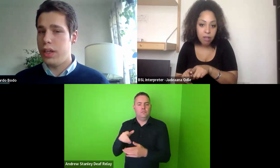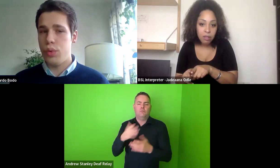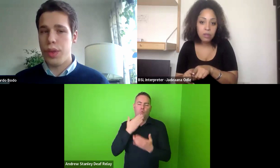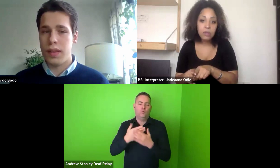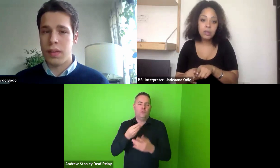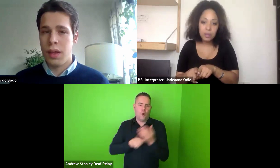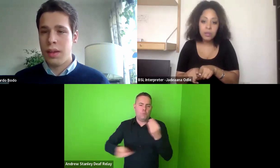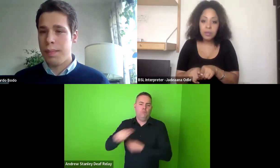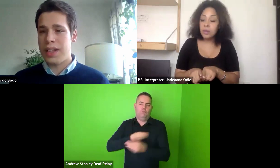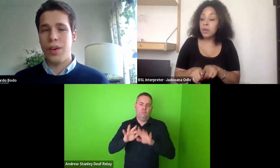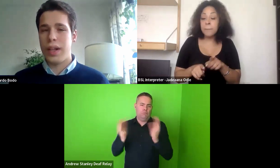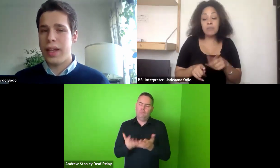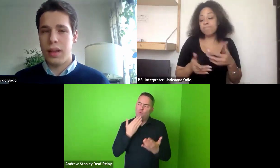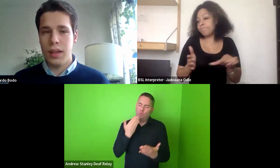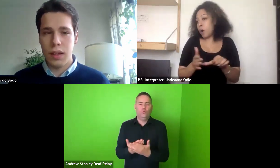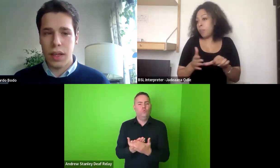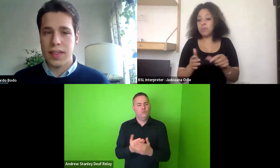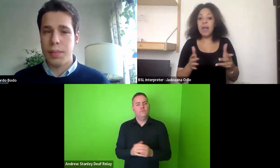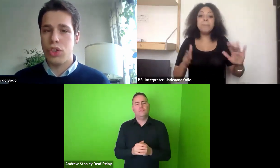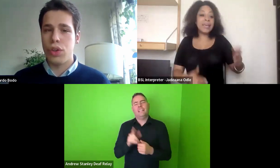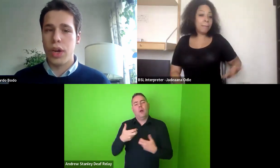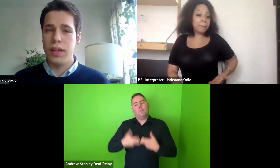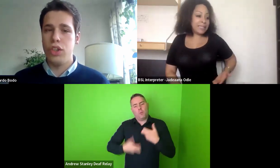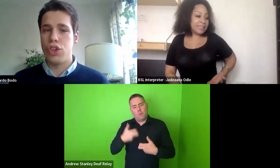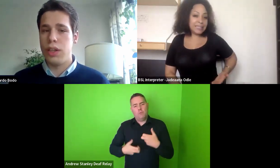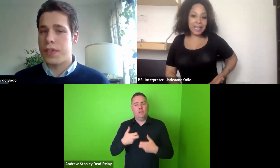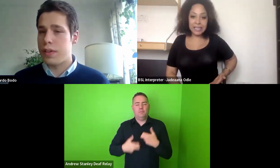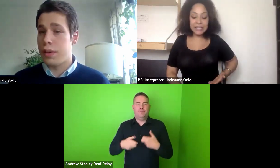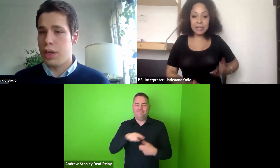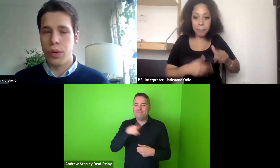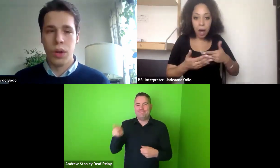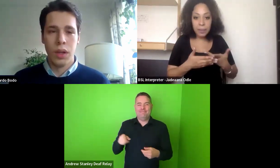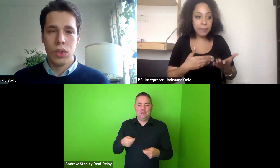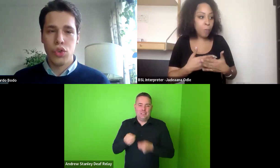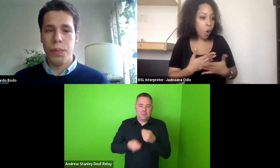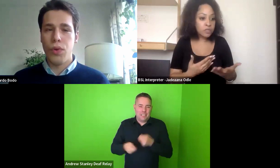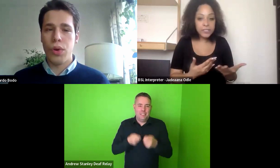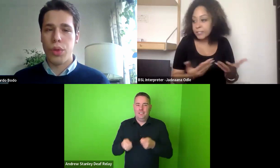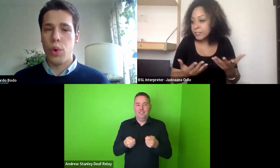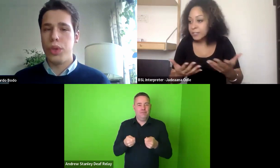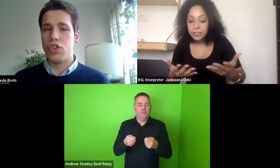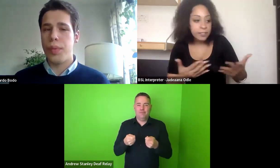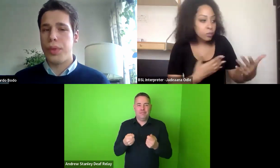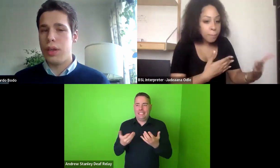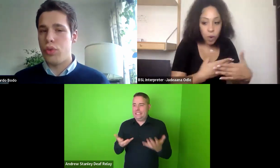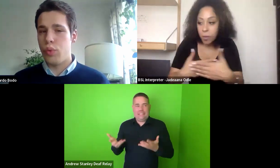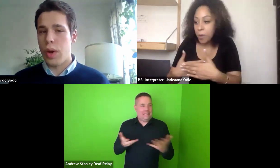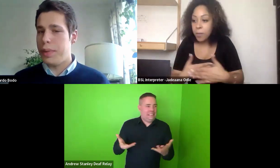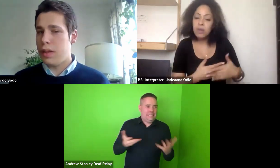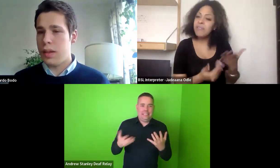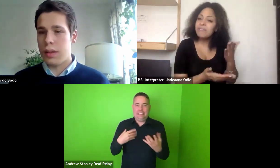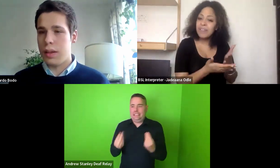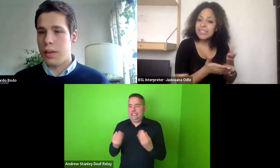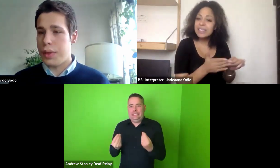getting really into that, but there are likely established local initiatives near you. So before throwing something